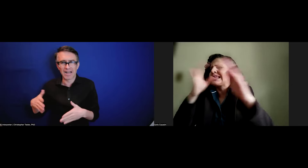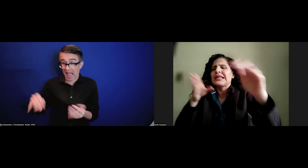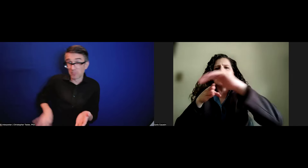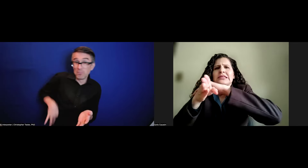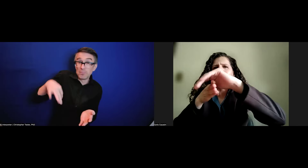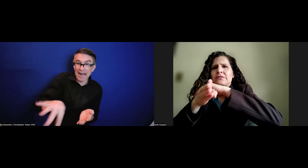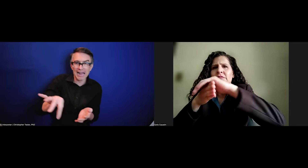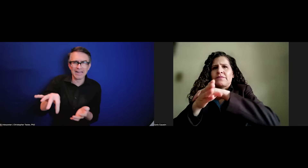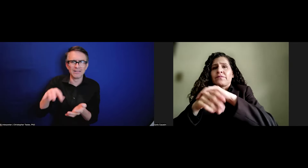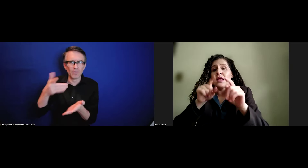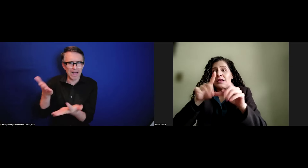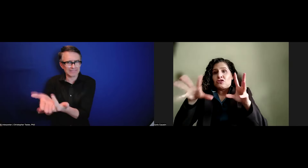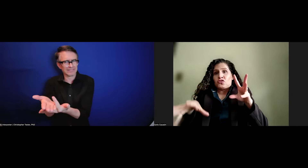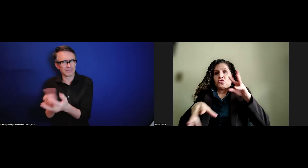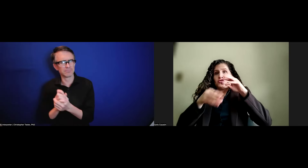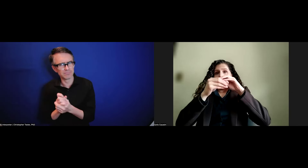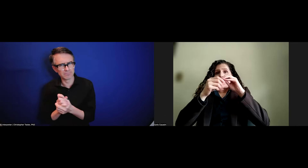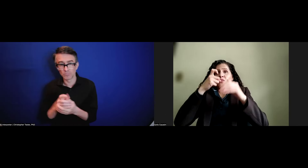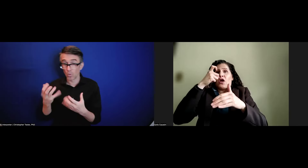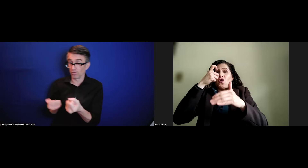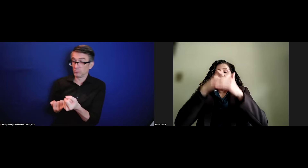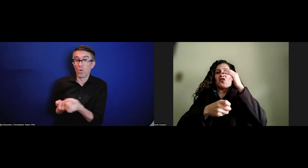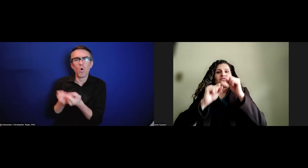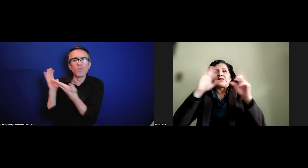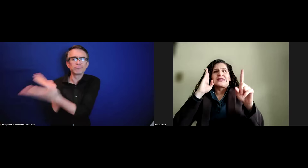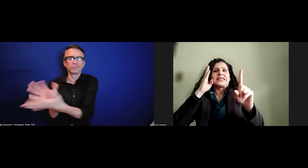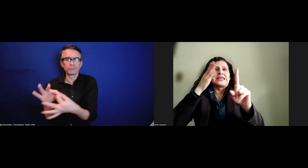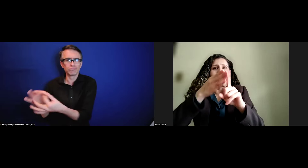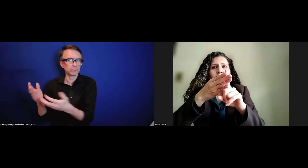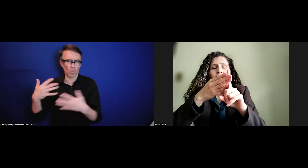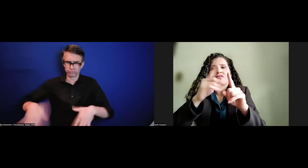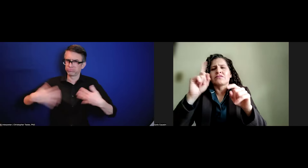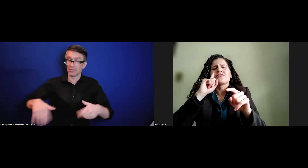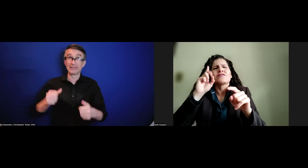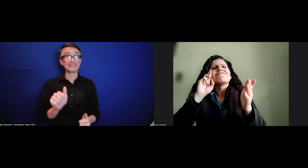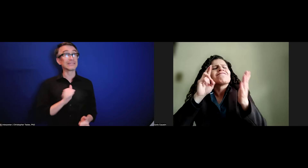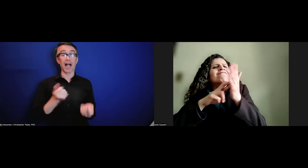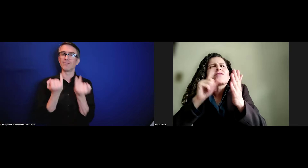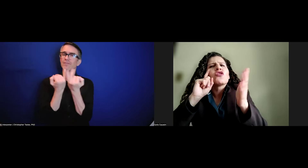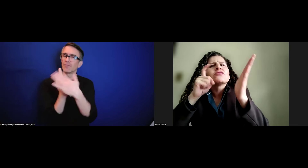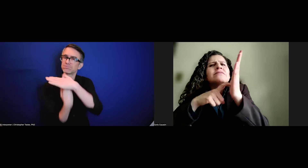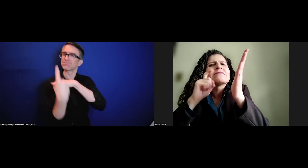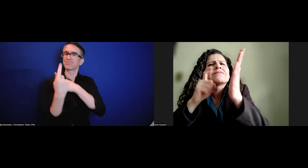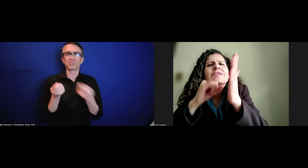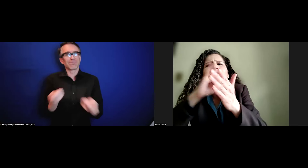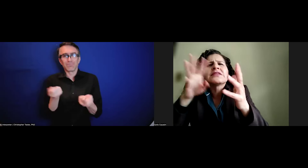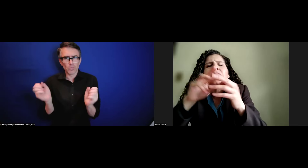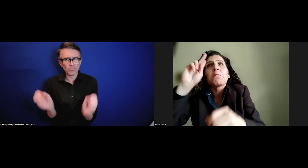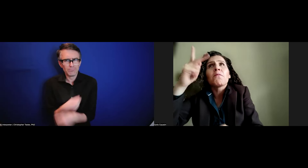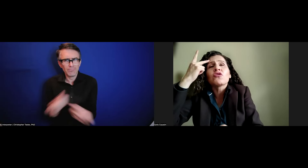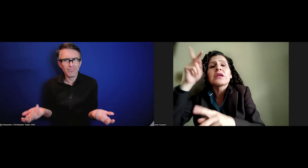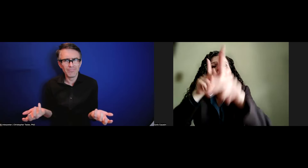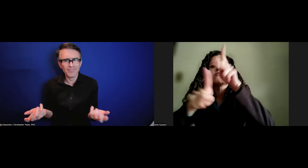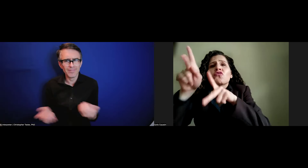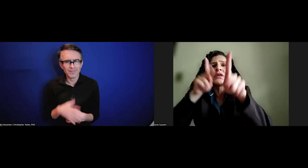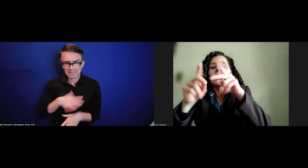their autonomy and privacy. una atención médica Don't they have that especializada. A independence eso and se suma el autonomy to be able costo to make or que receive tienen one? que pagar en